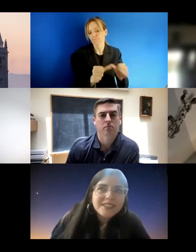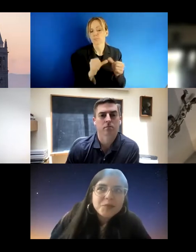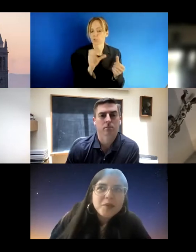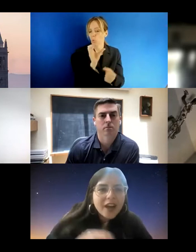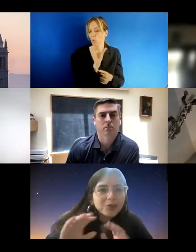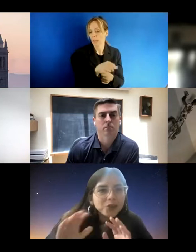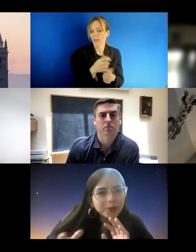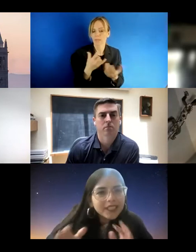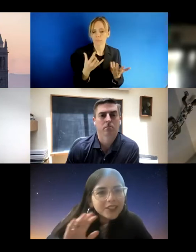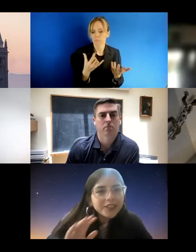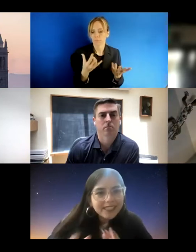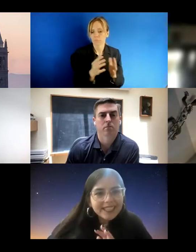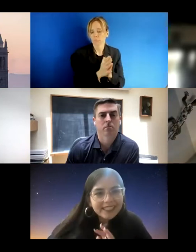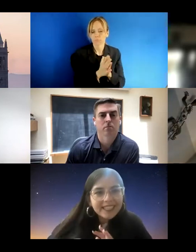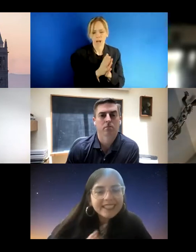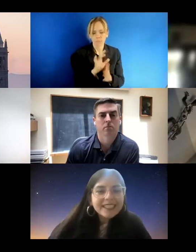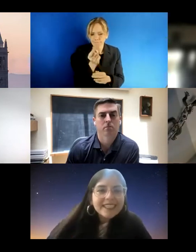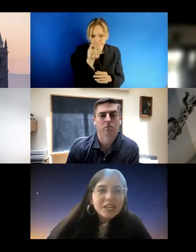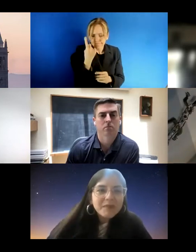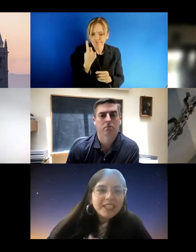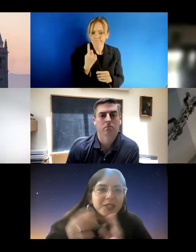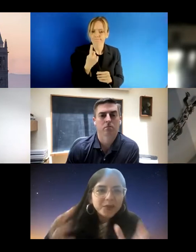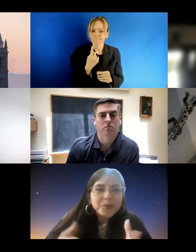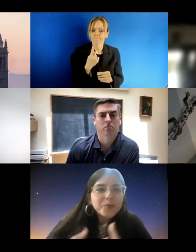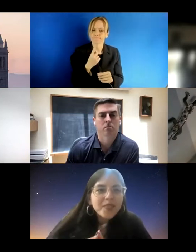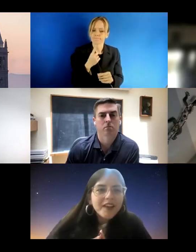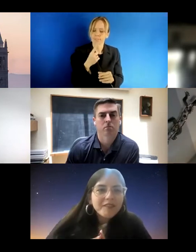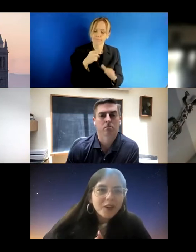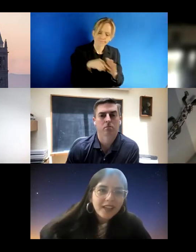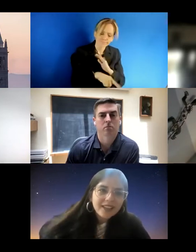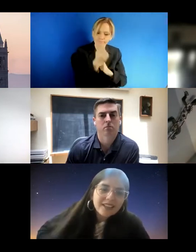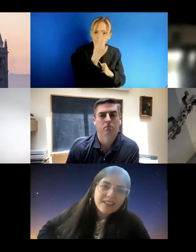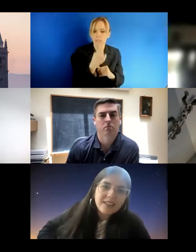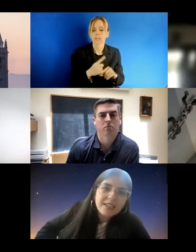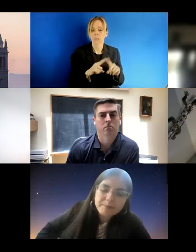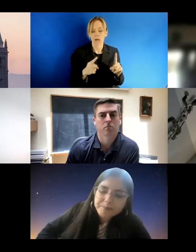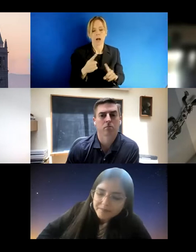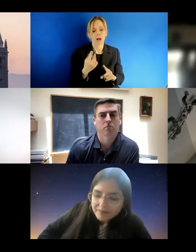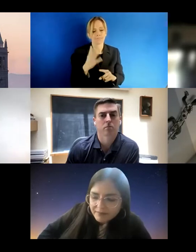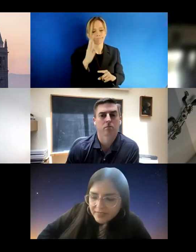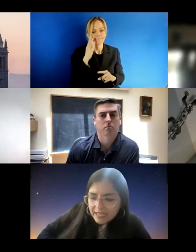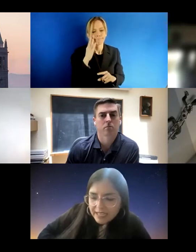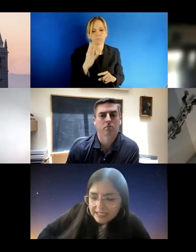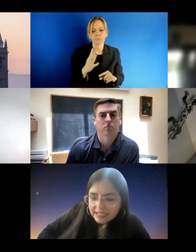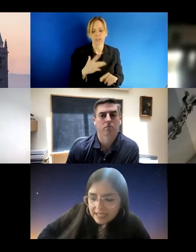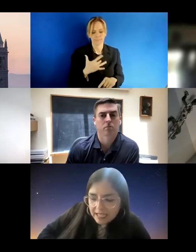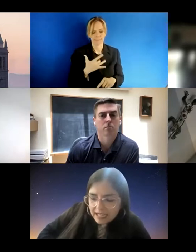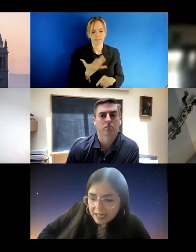was without truly understanding, I knew what that felt like.